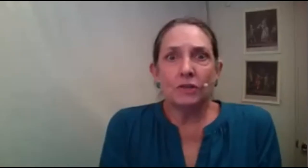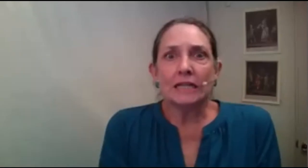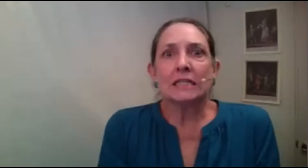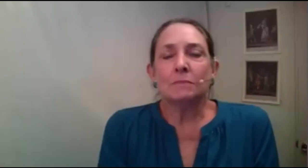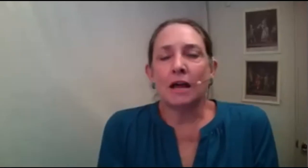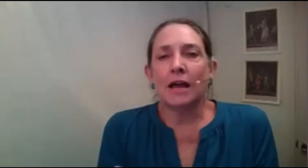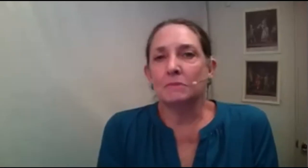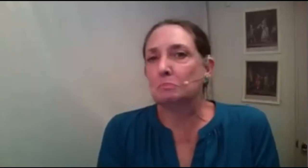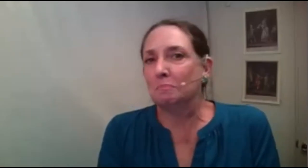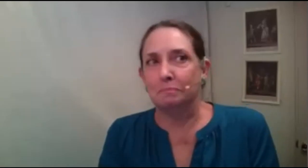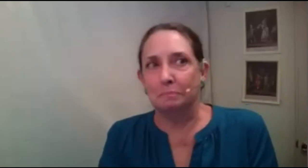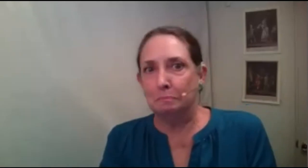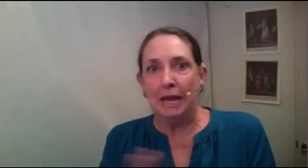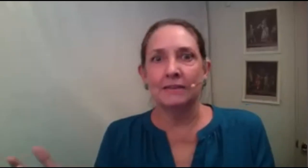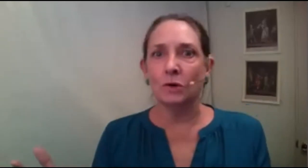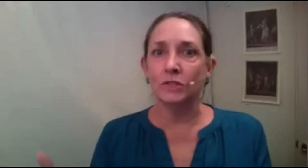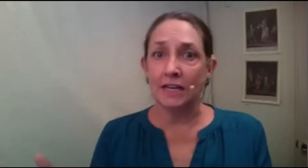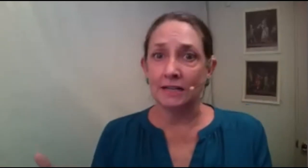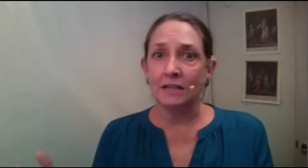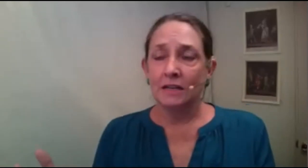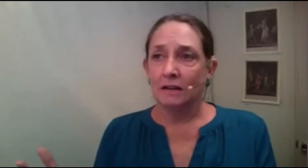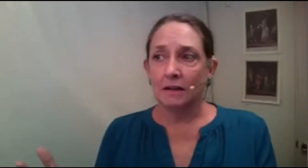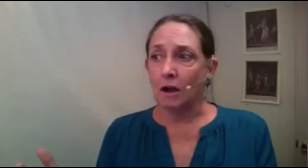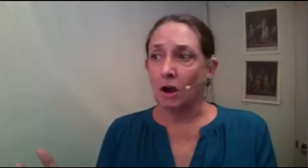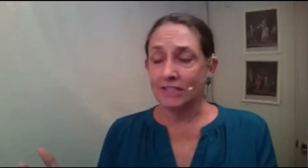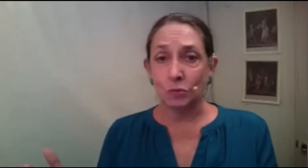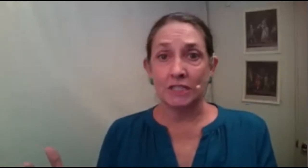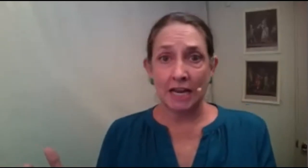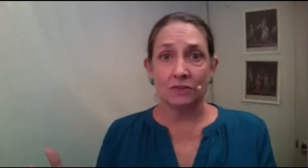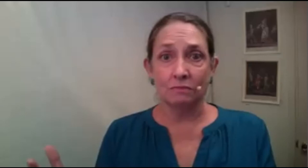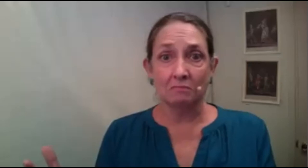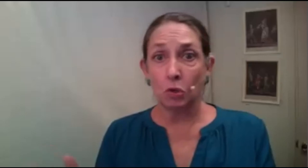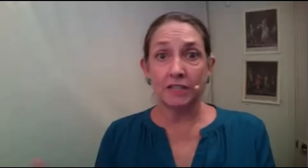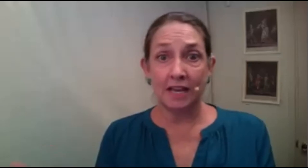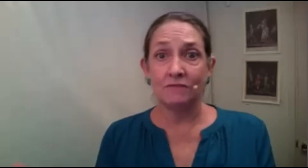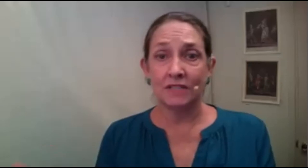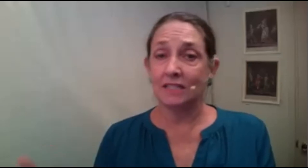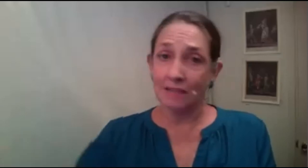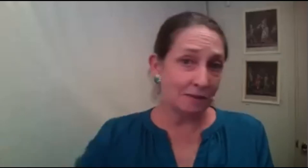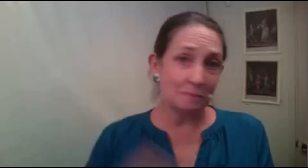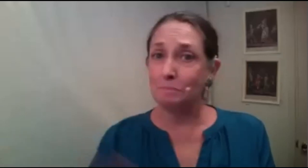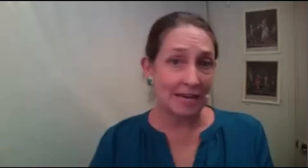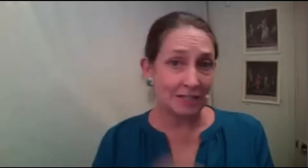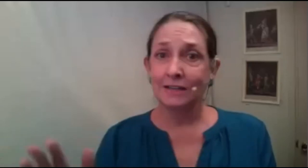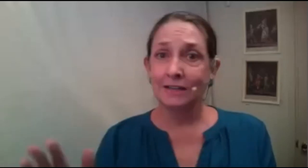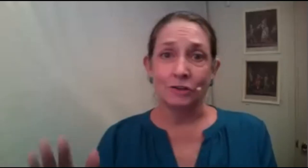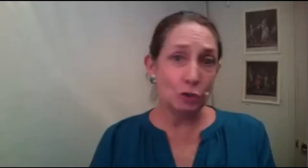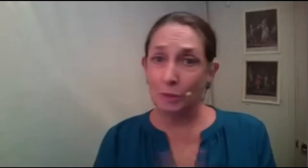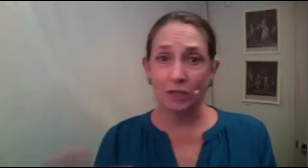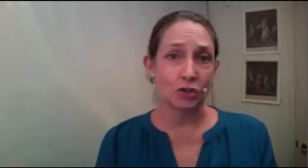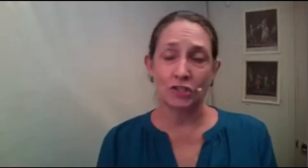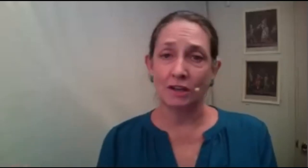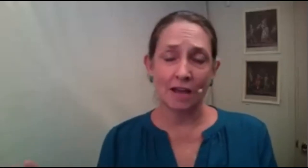both knew that sometimes back in the old days, artists would take old canvases and paint